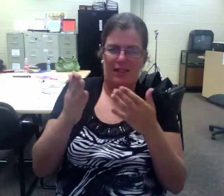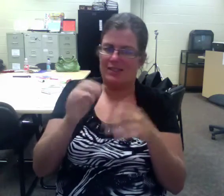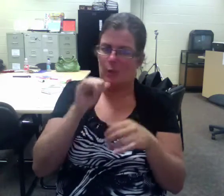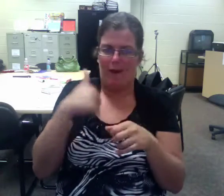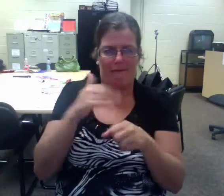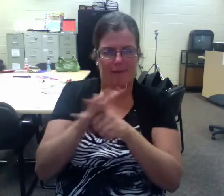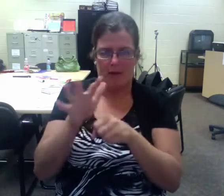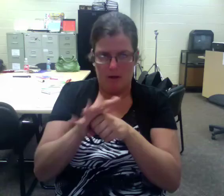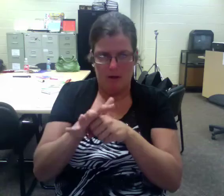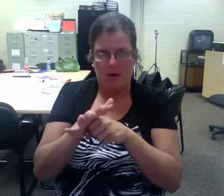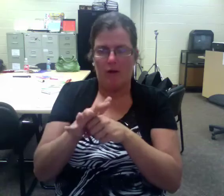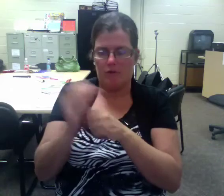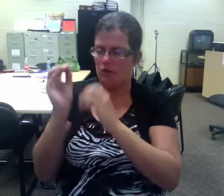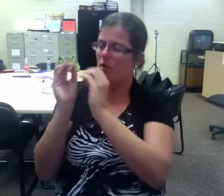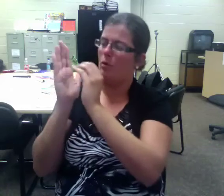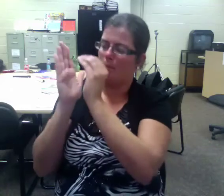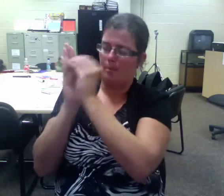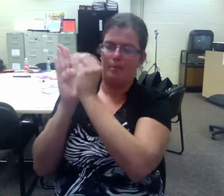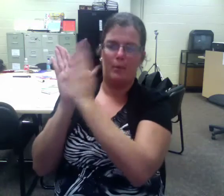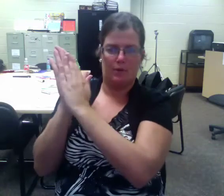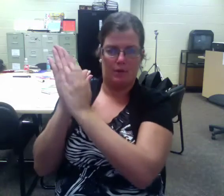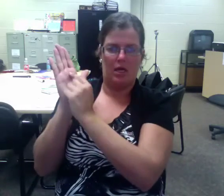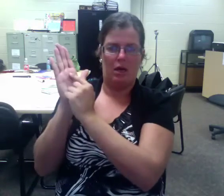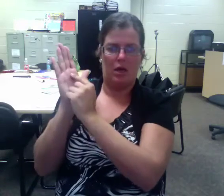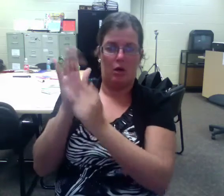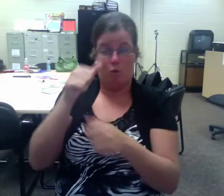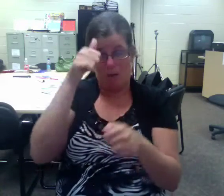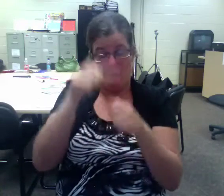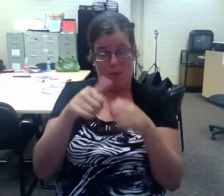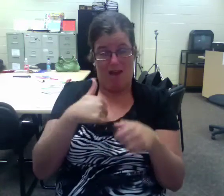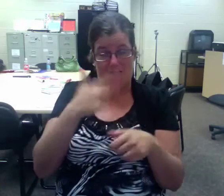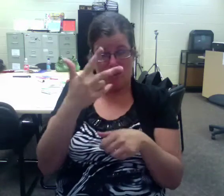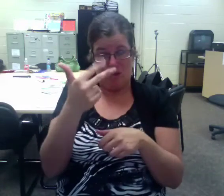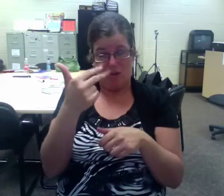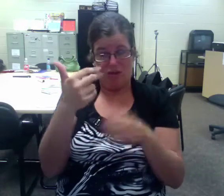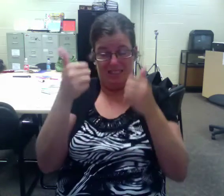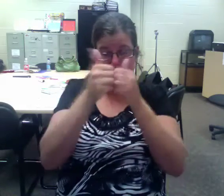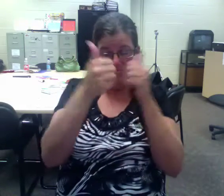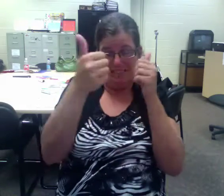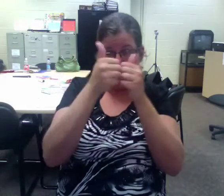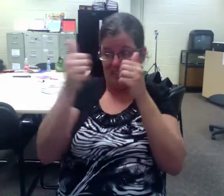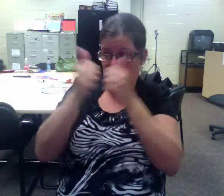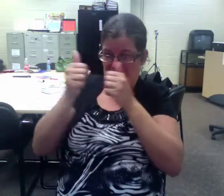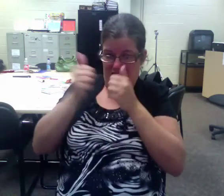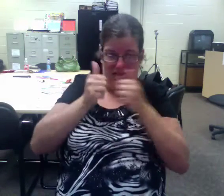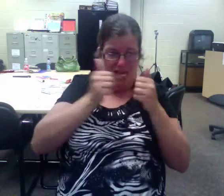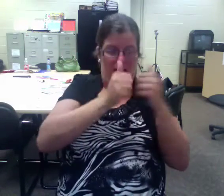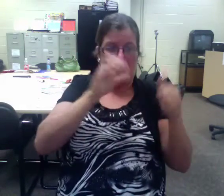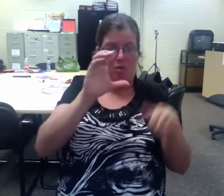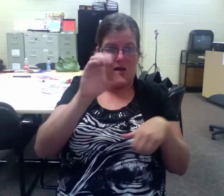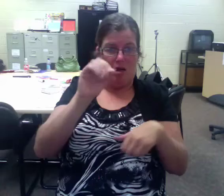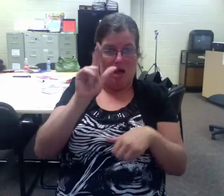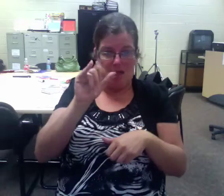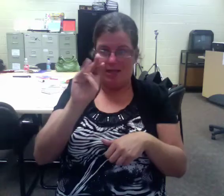Remember, we have 13 separate colonies that are not really joined together yet. So you didn't get a lot of